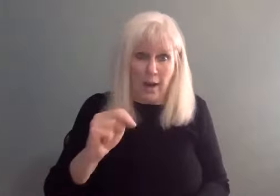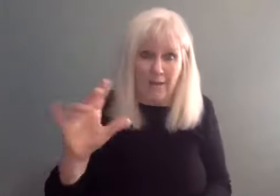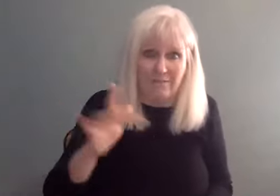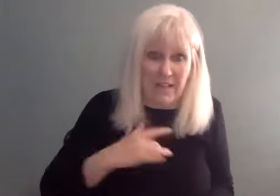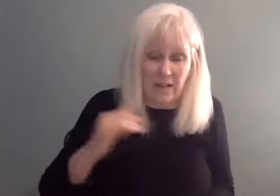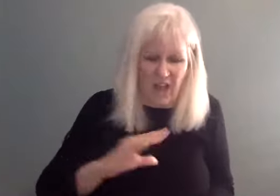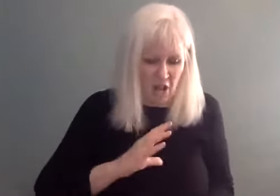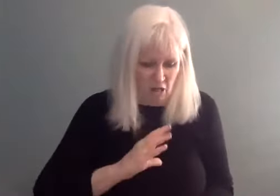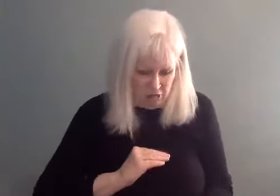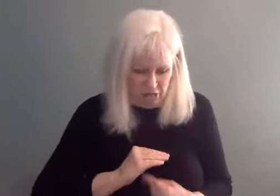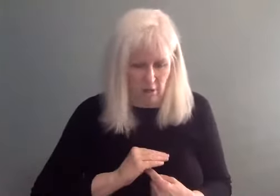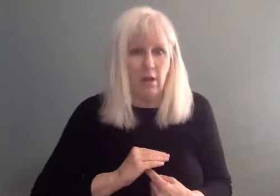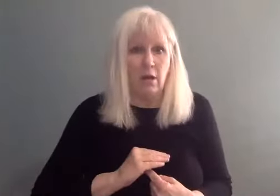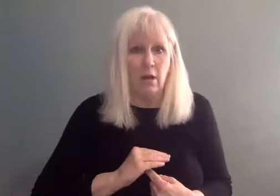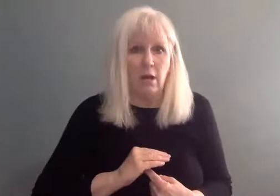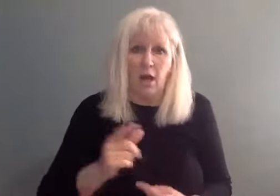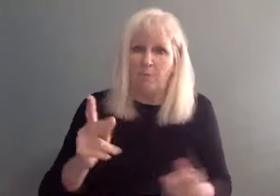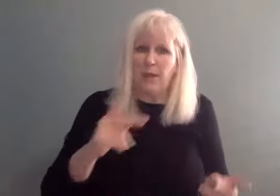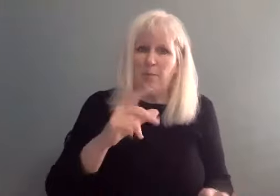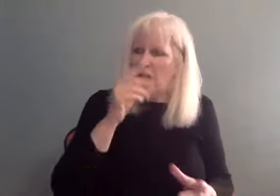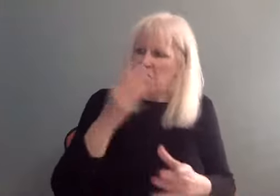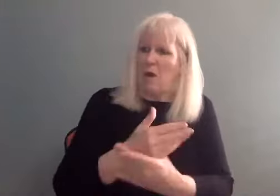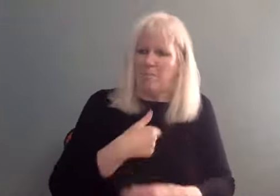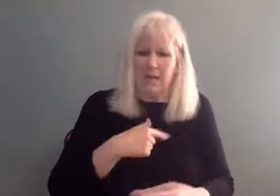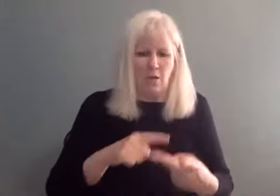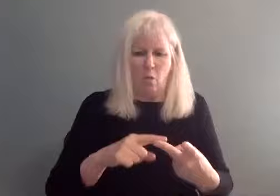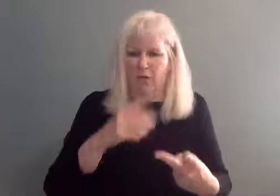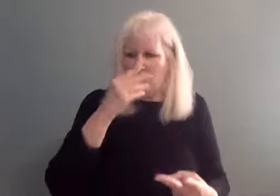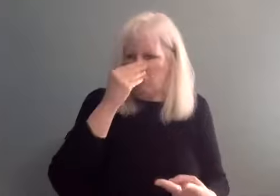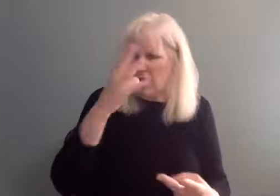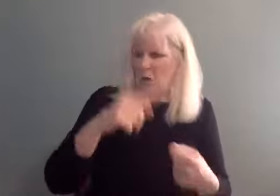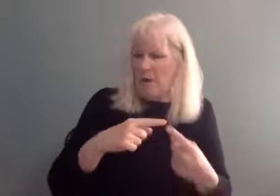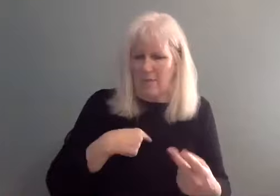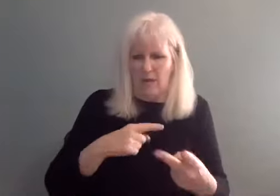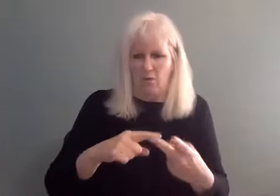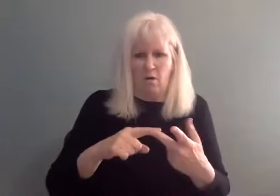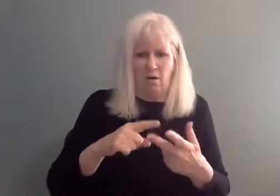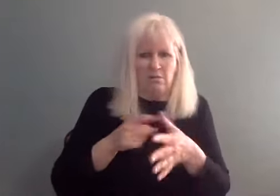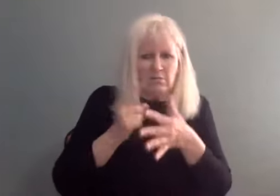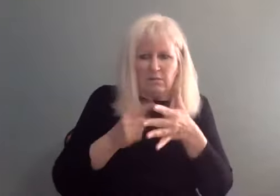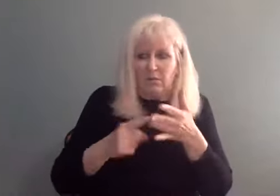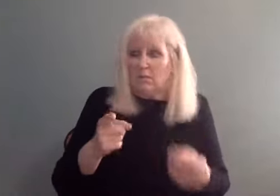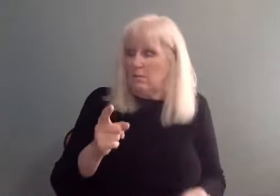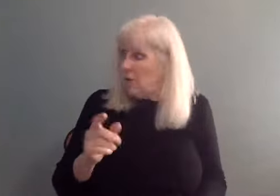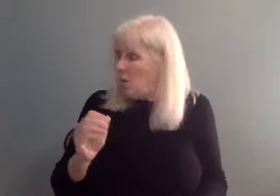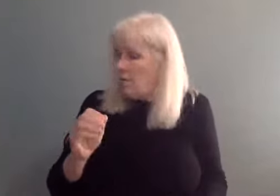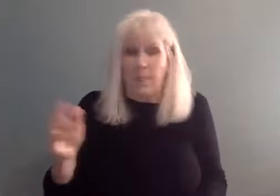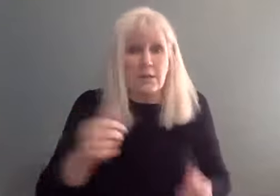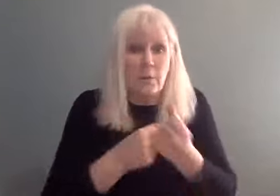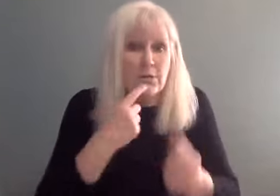people, discard me, or they interrupt me, and just things like that. She said, okay, then maybe you